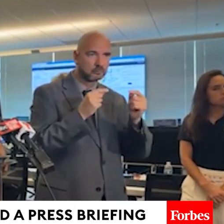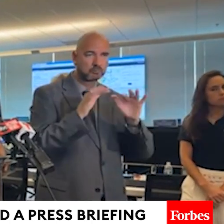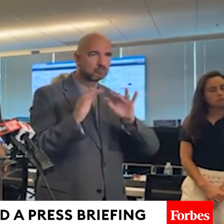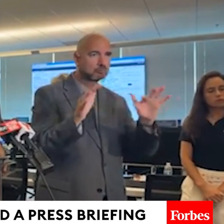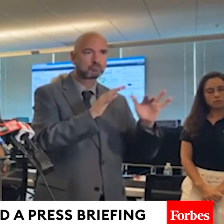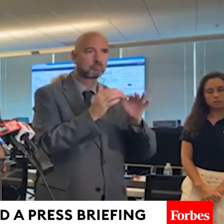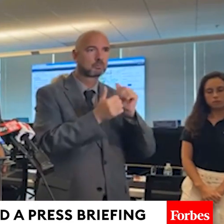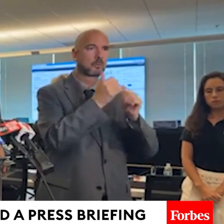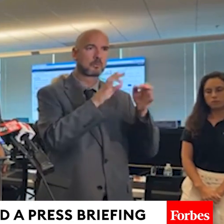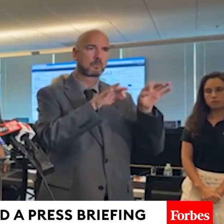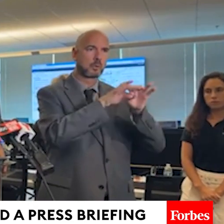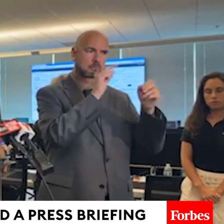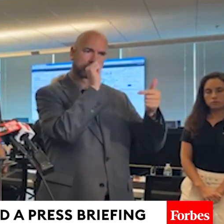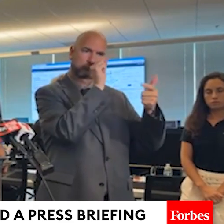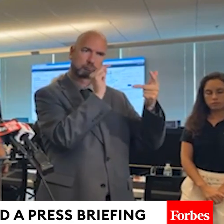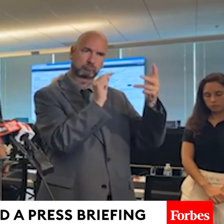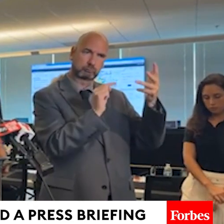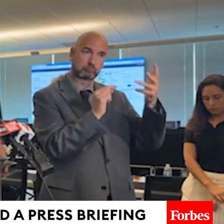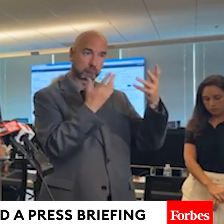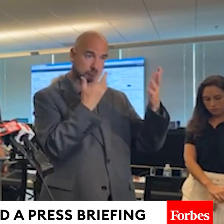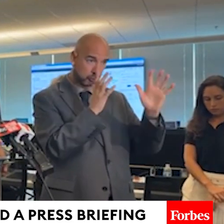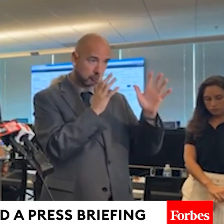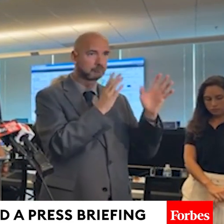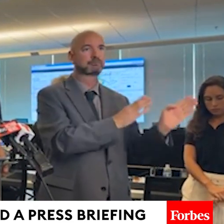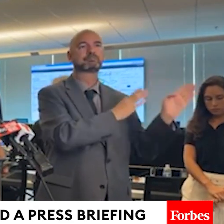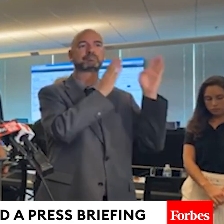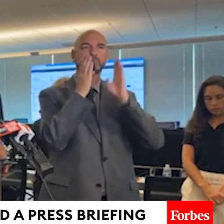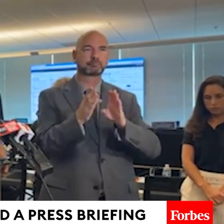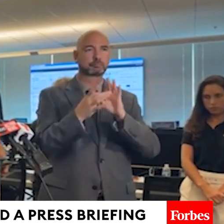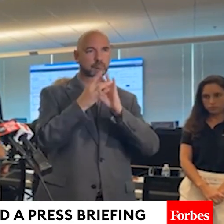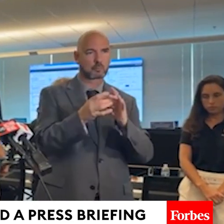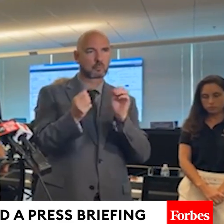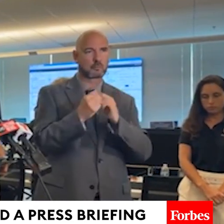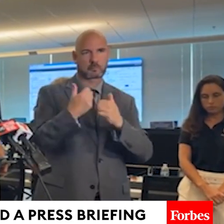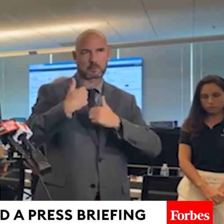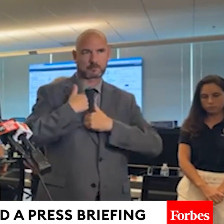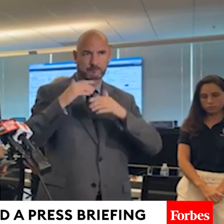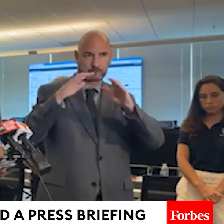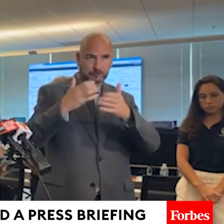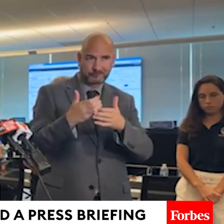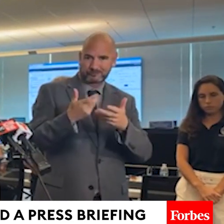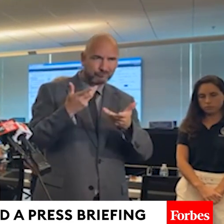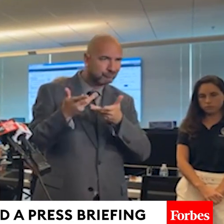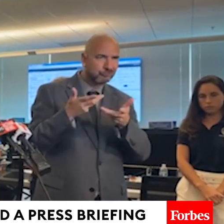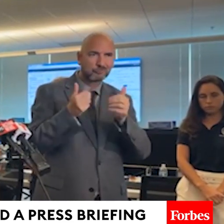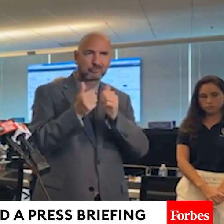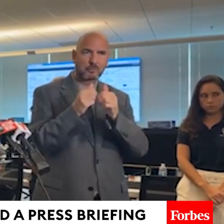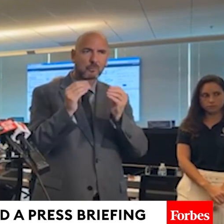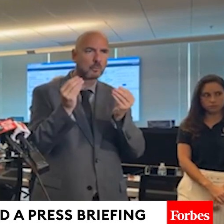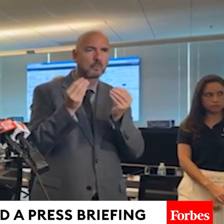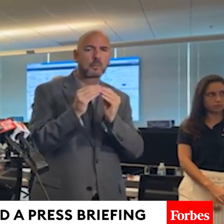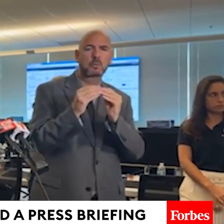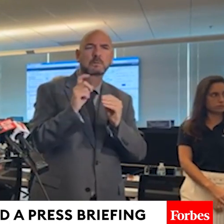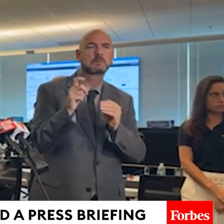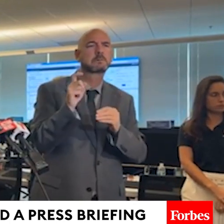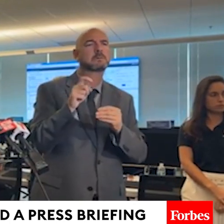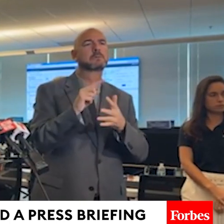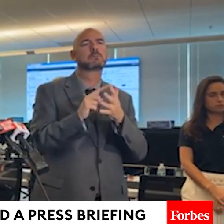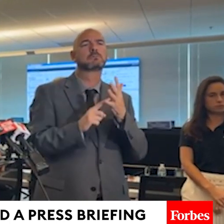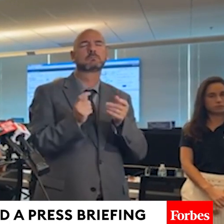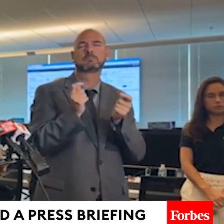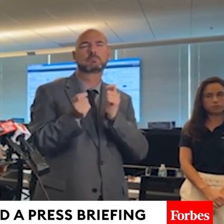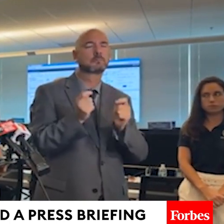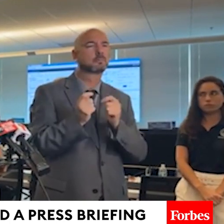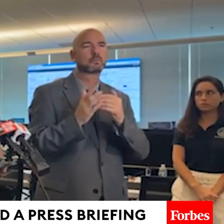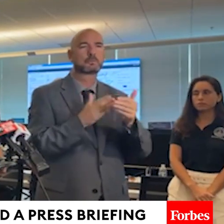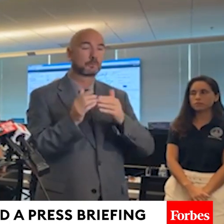items, we'll work with the Army Corps on additional stormwater needs and supports, slightly medium term than the